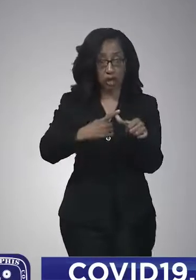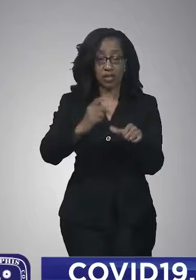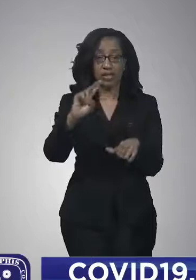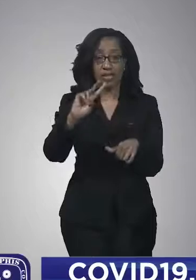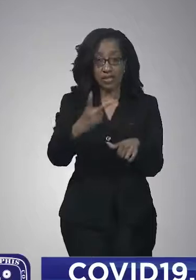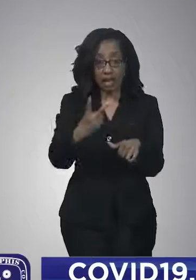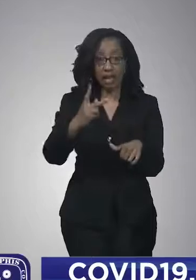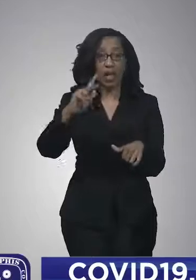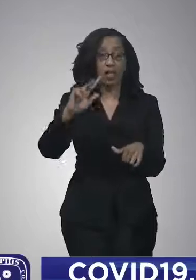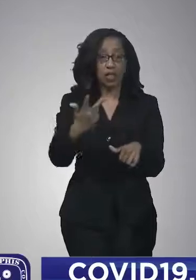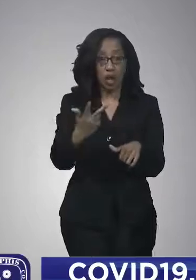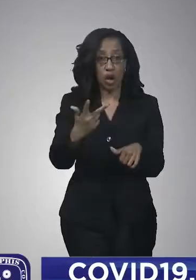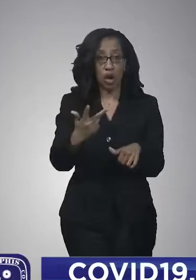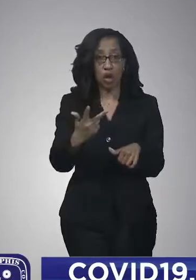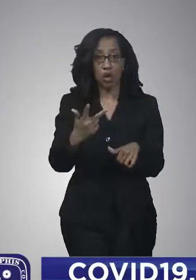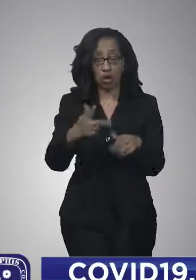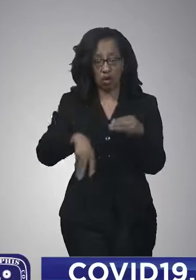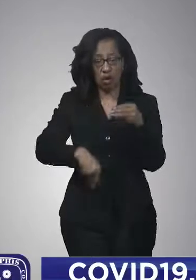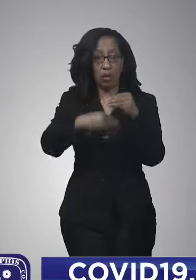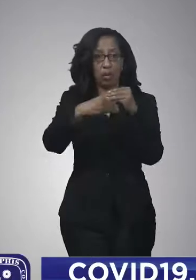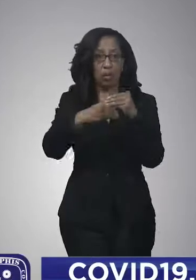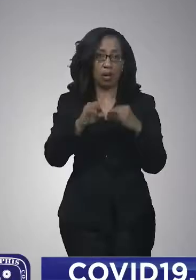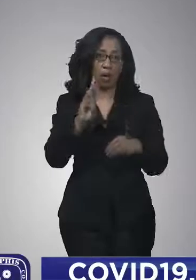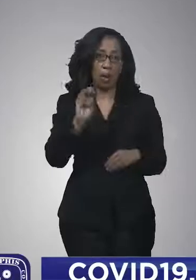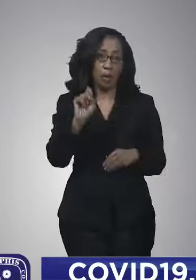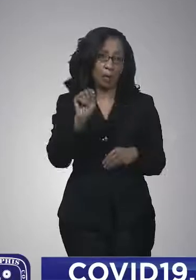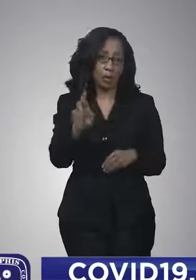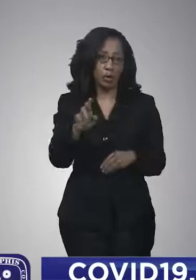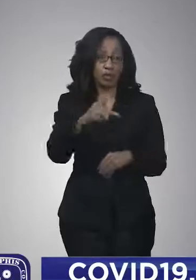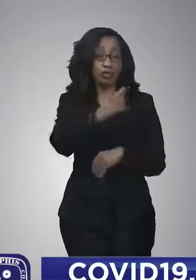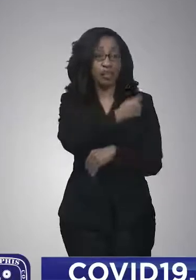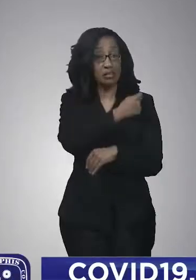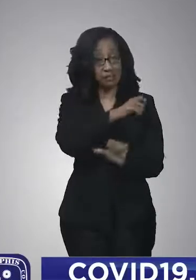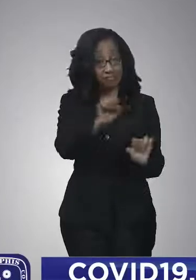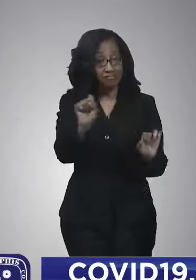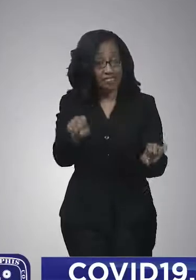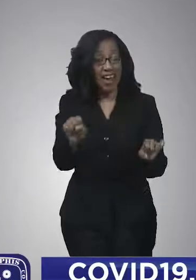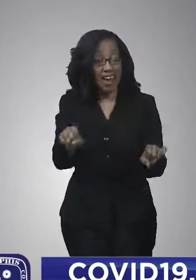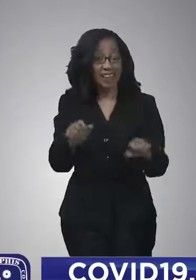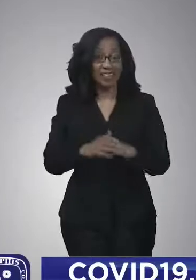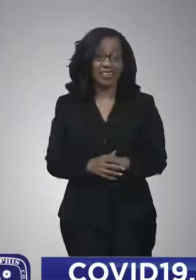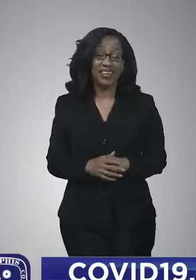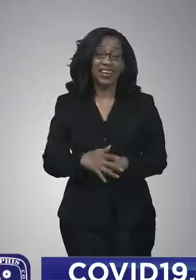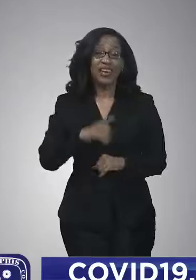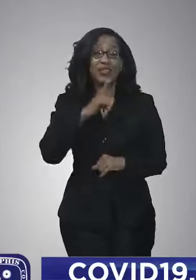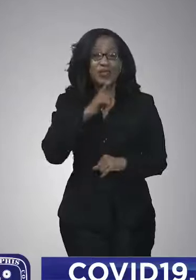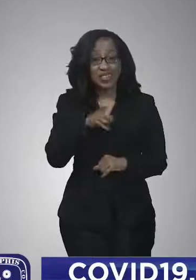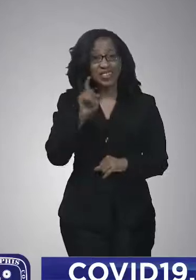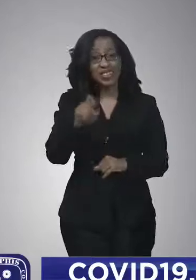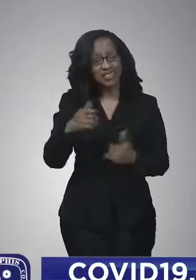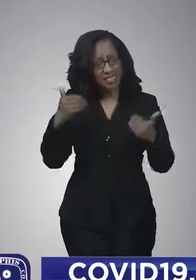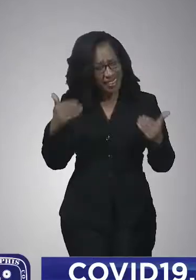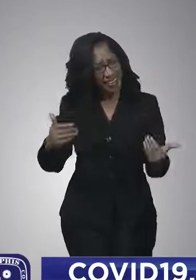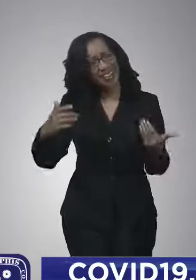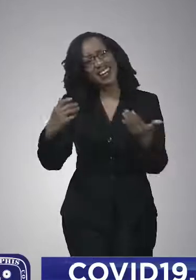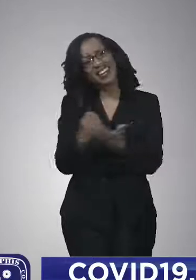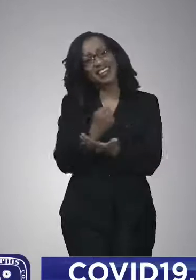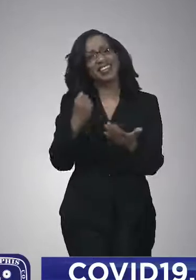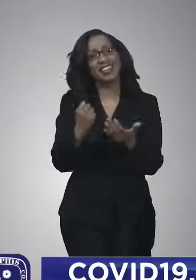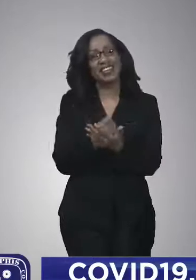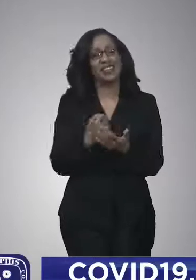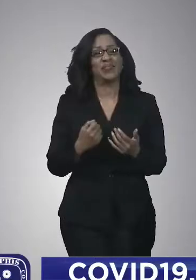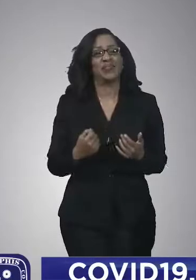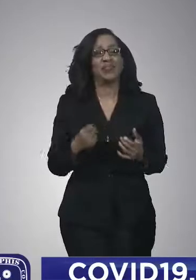second, third, or booster vaccinations. And really, you need to be taking advantage of that. And then